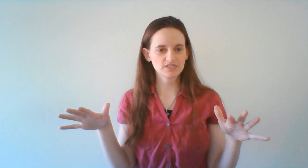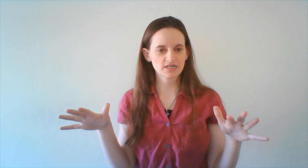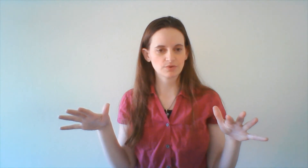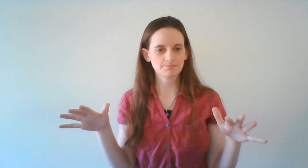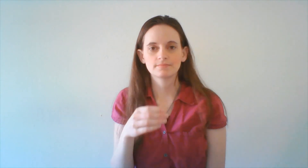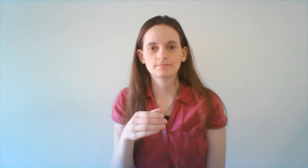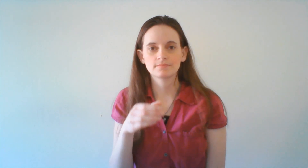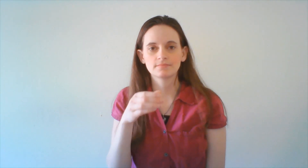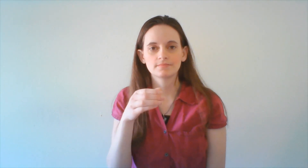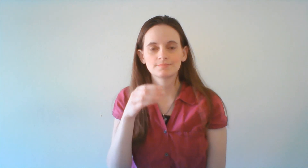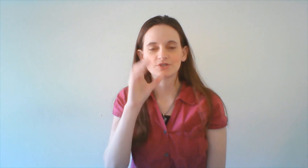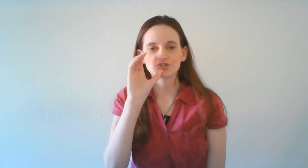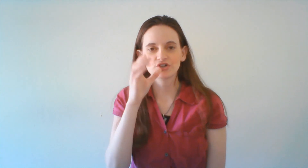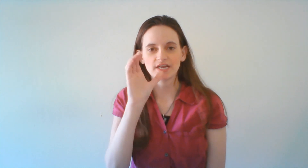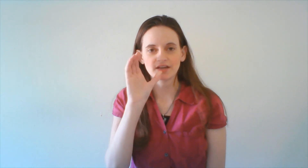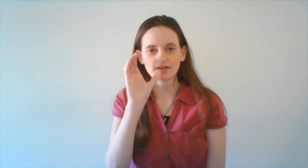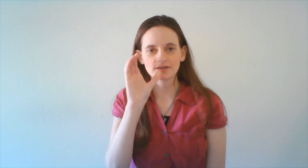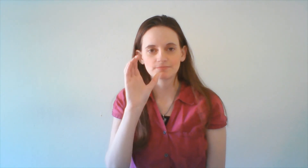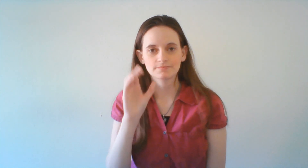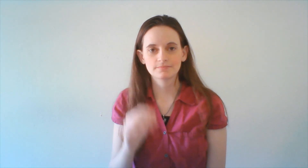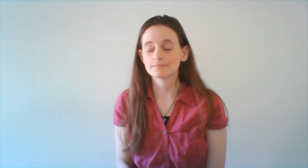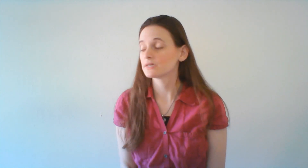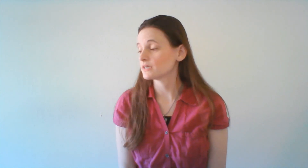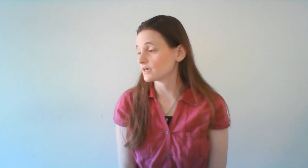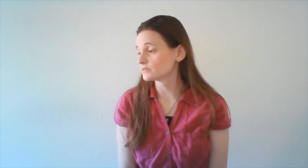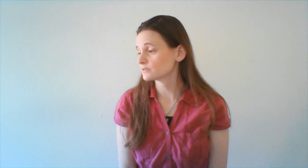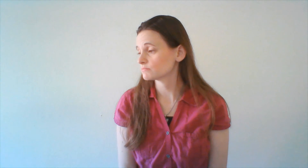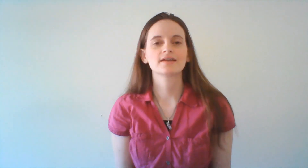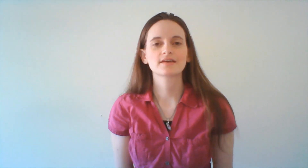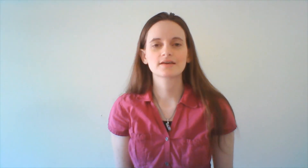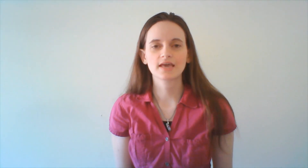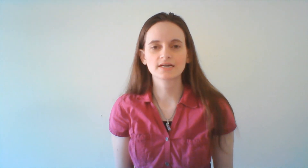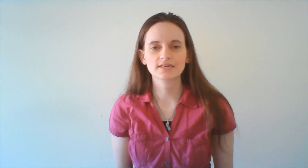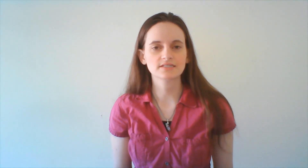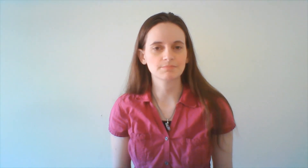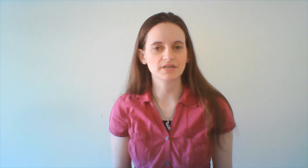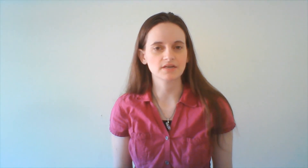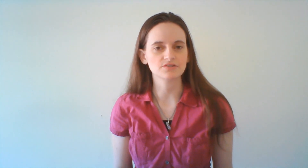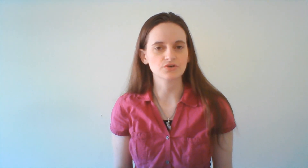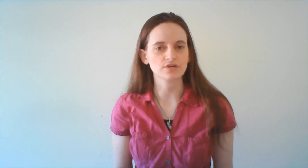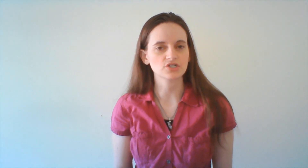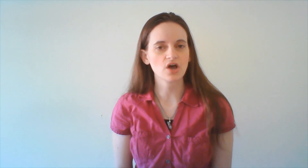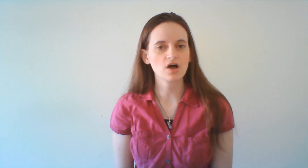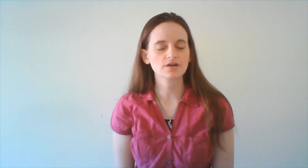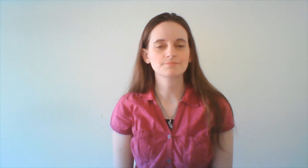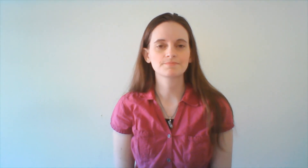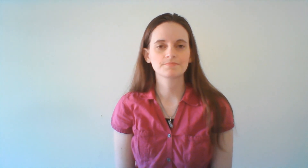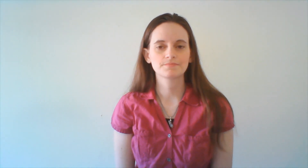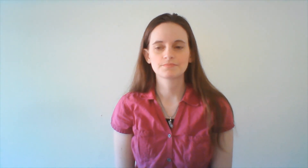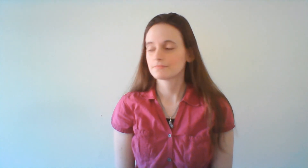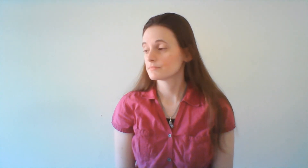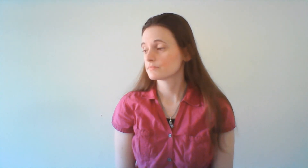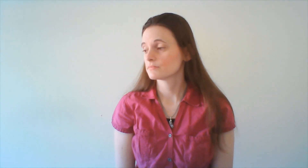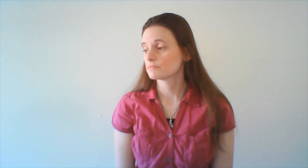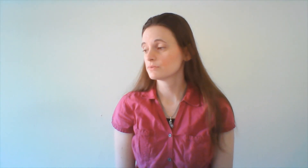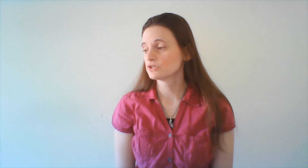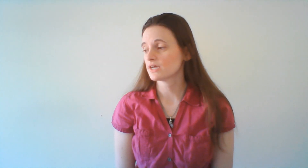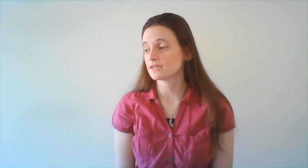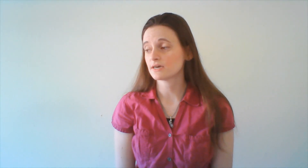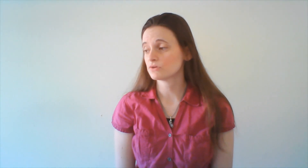next one? Drink. Yes. Cat is a bit easier than dog. Put your head down. It's